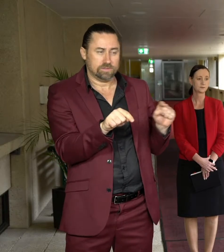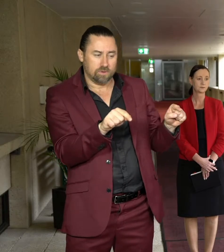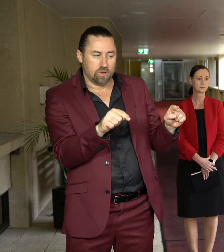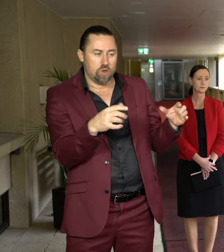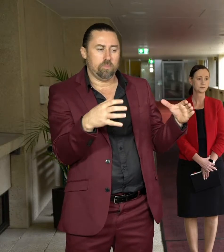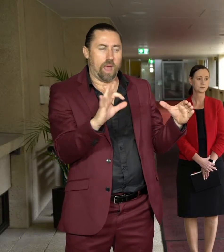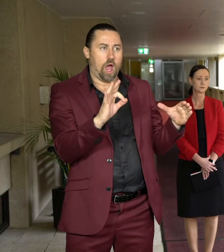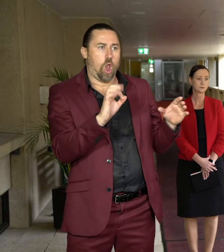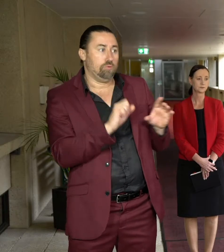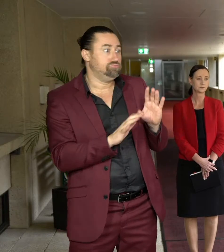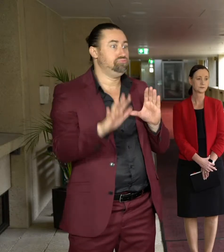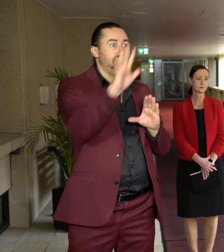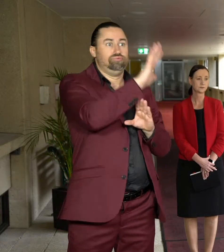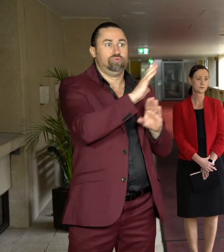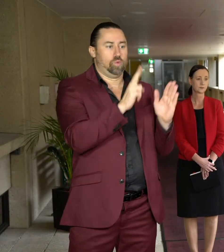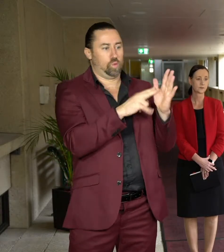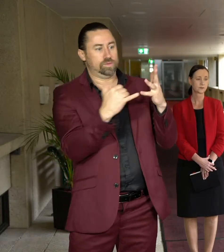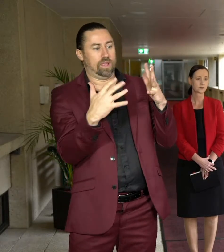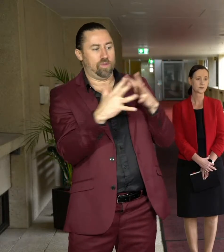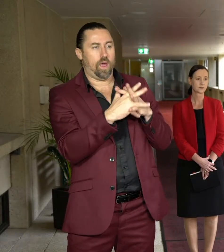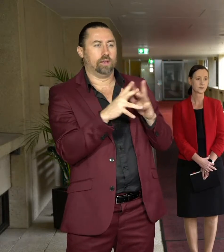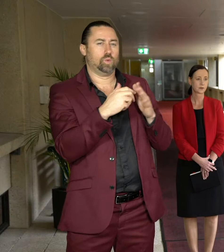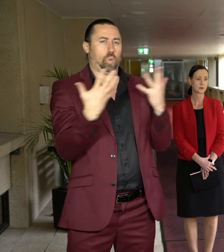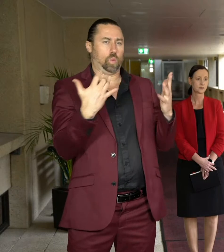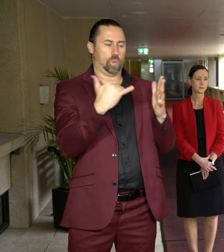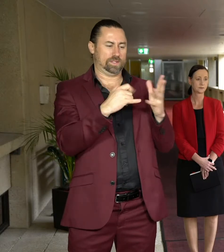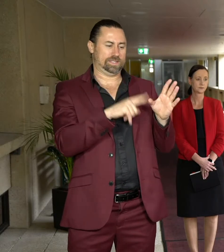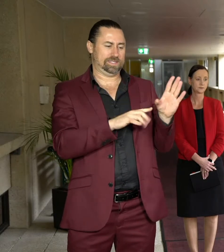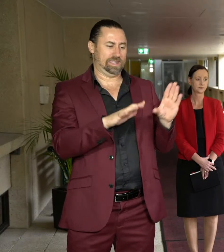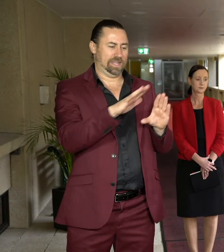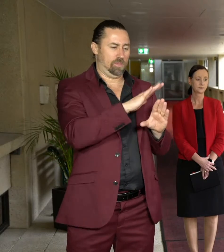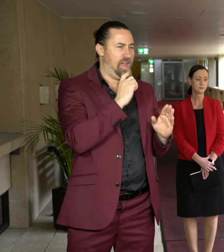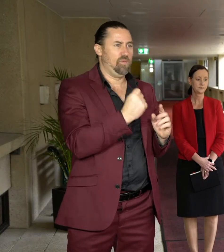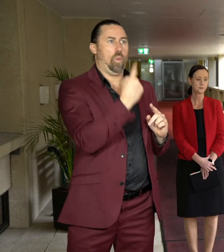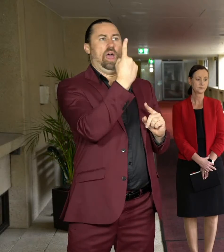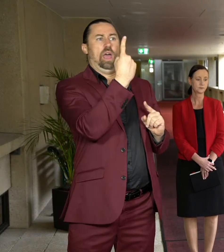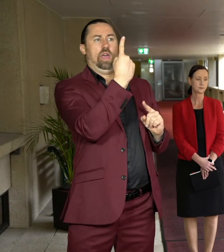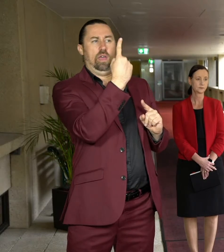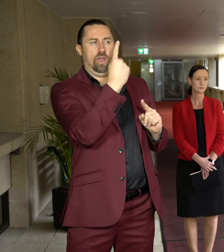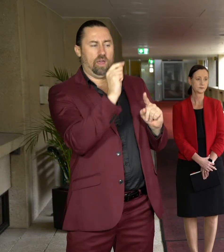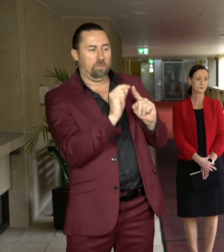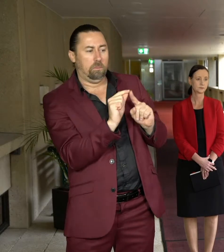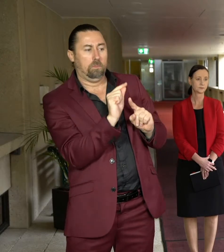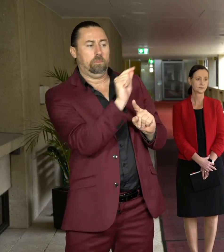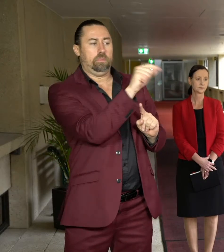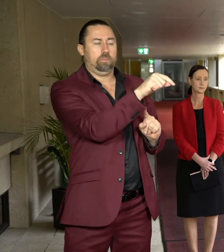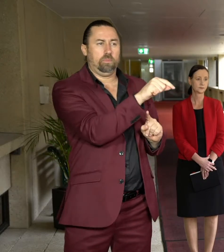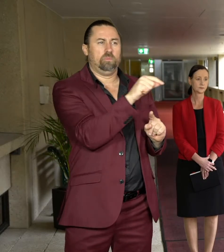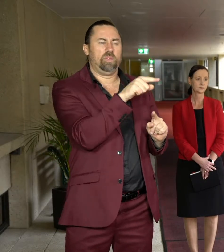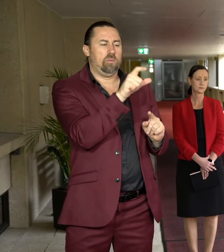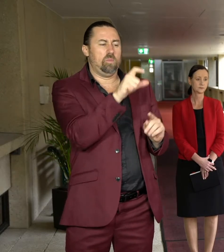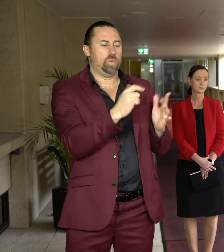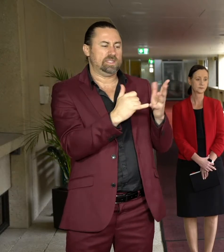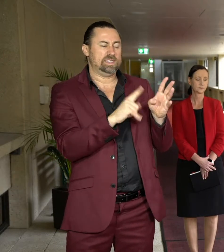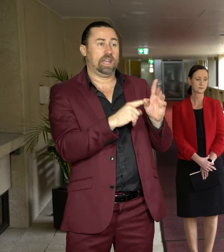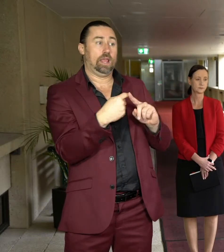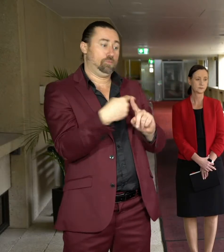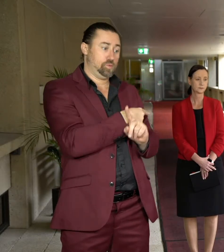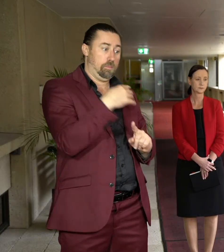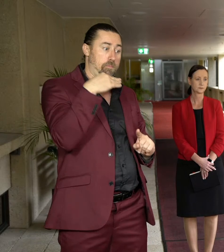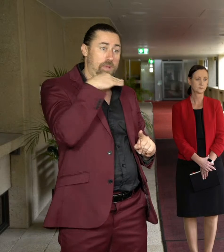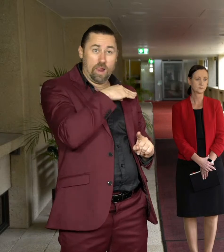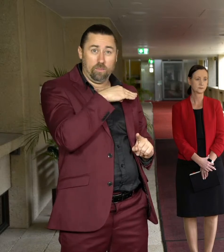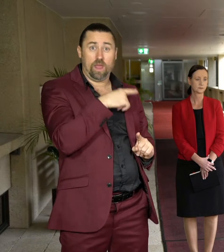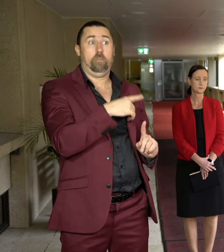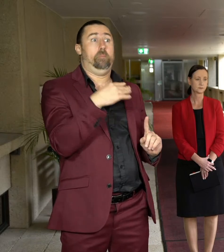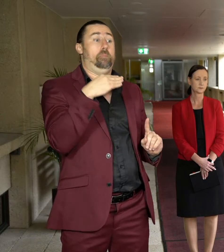the Greater Sydney area, although there is one case of transmission of somebody who was in Sydney, went to Melbourne, and has then